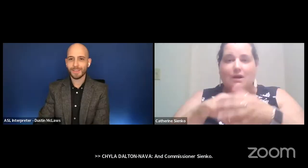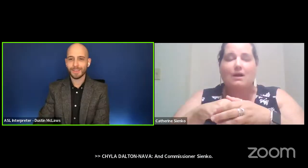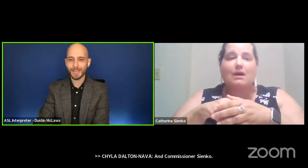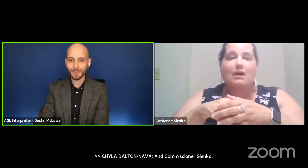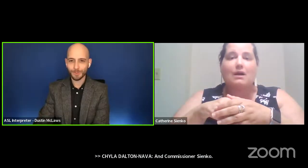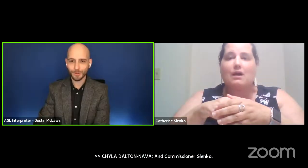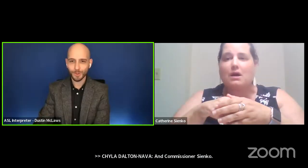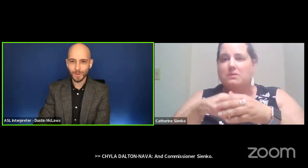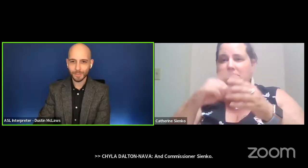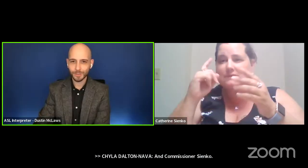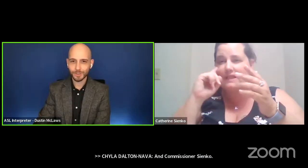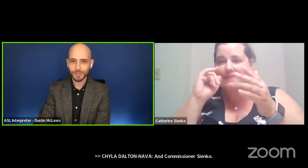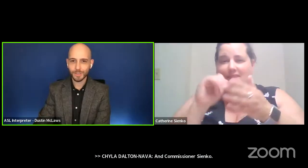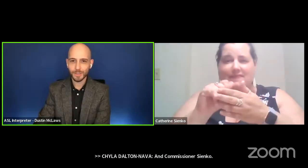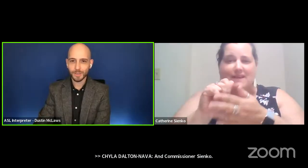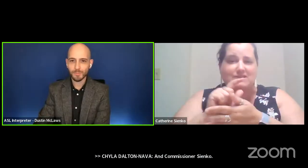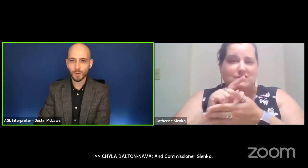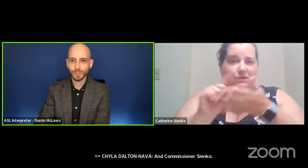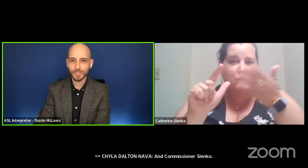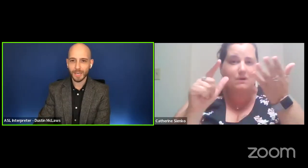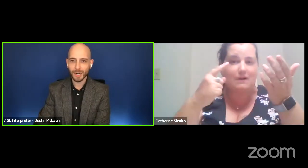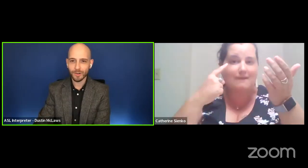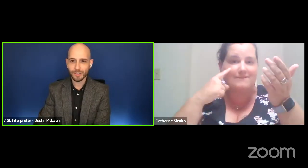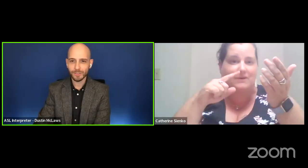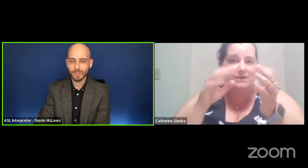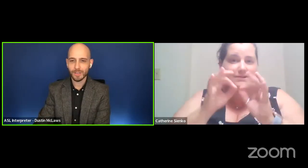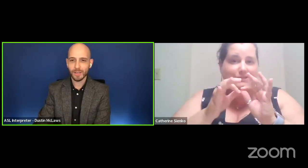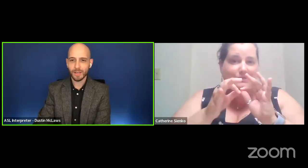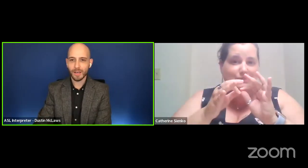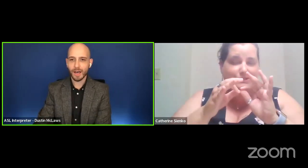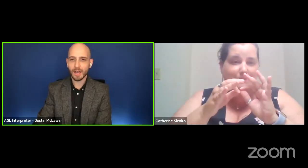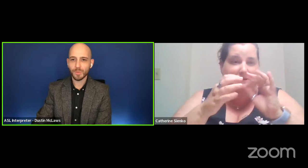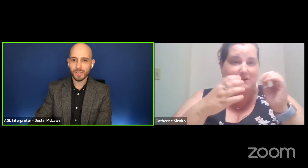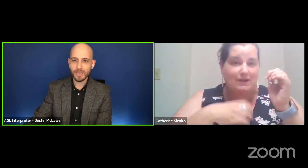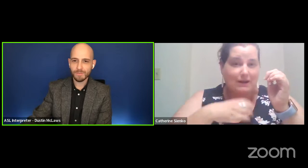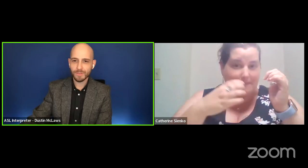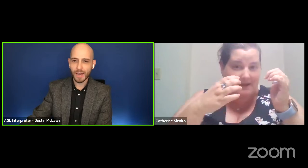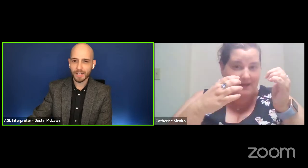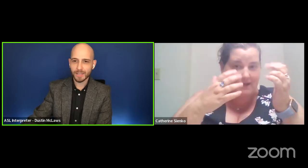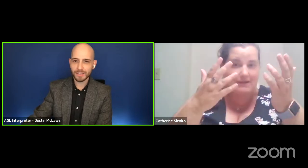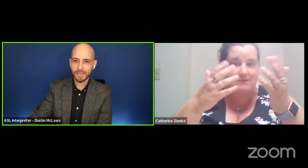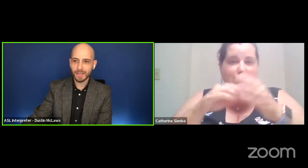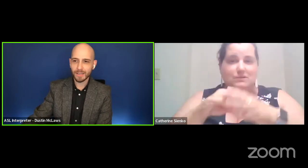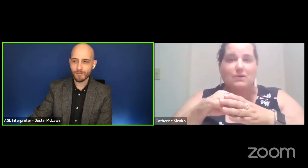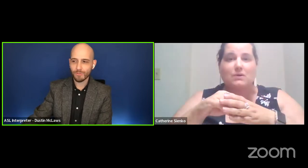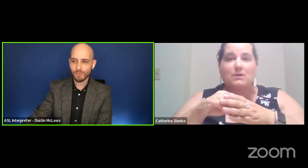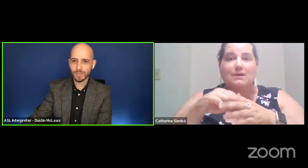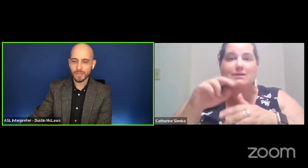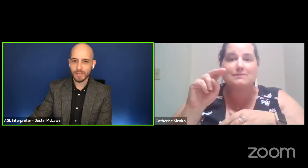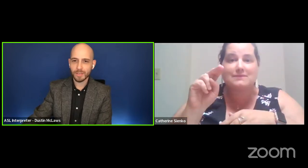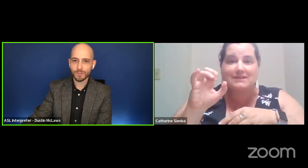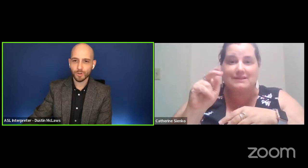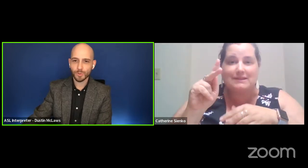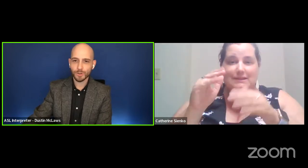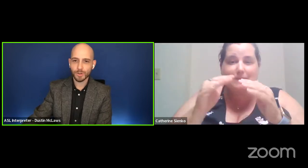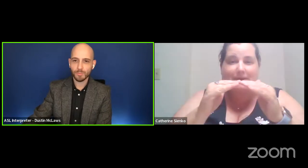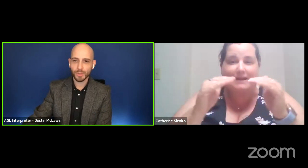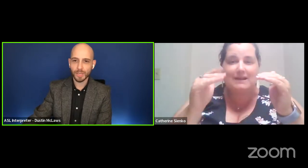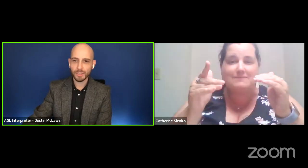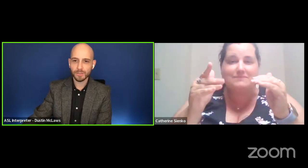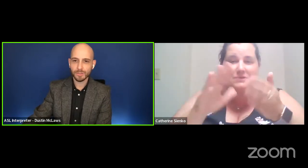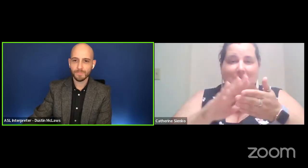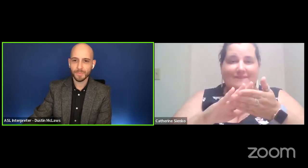All right, thank you so much. The motion carries. I believe that is it for the